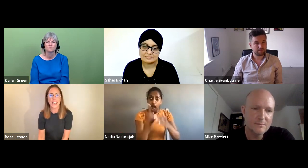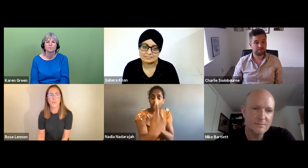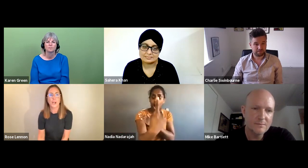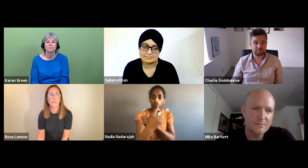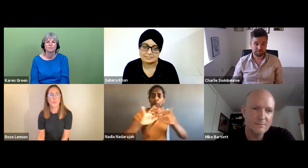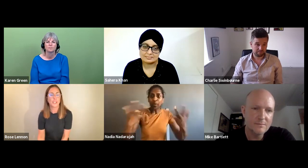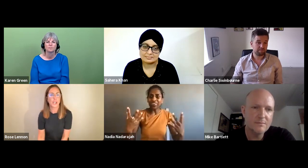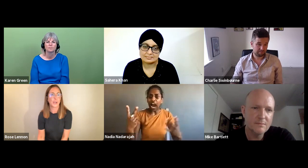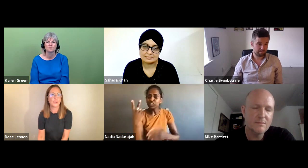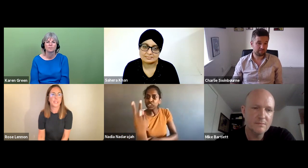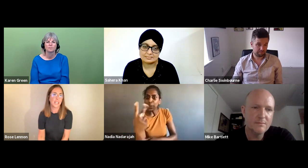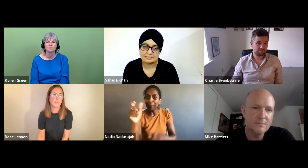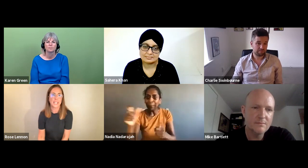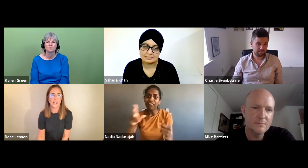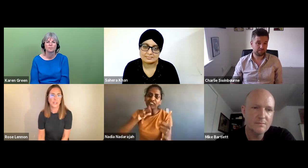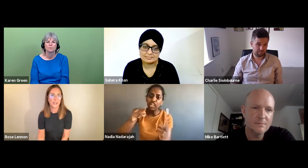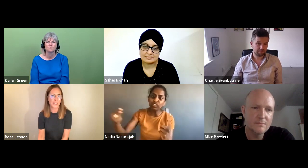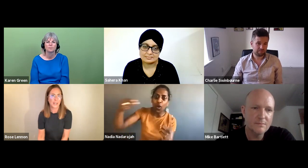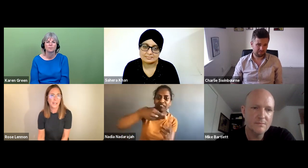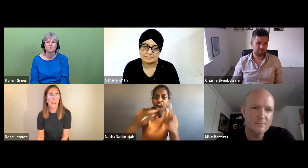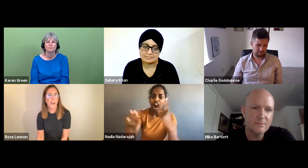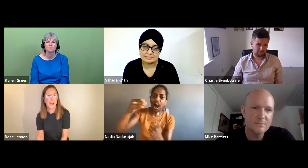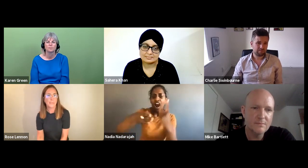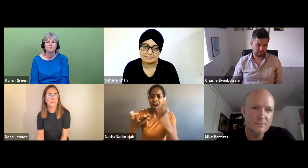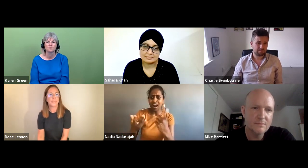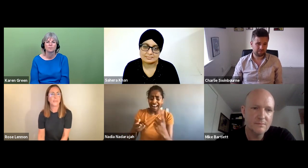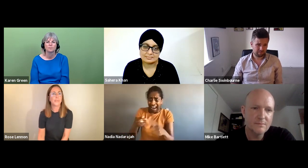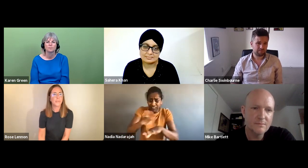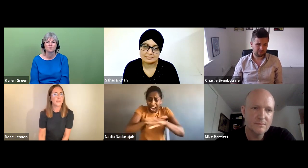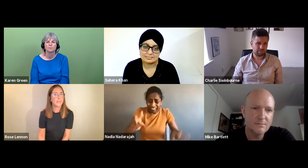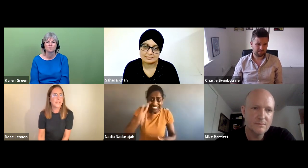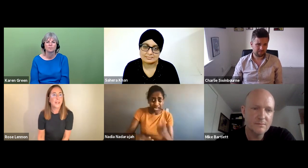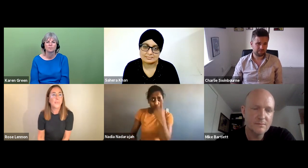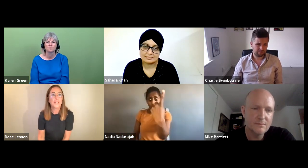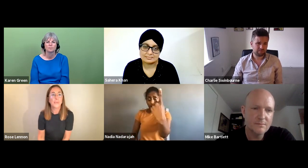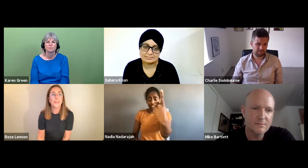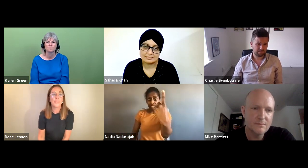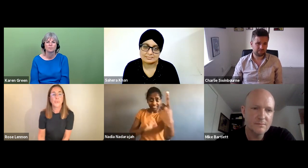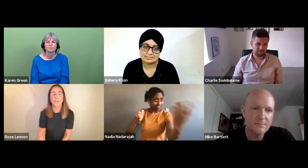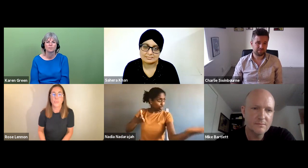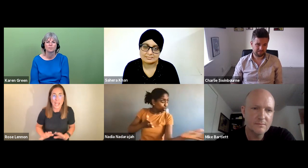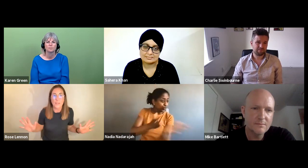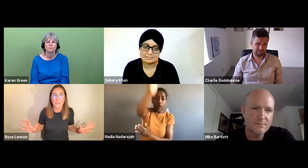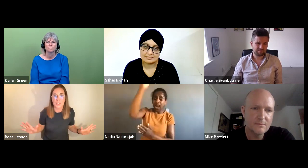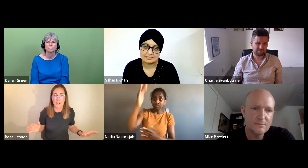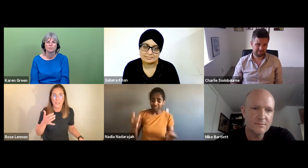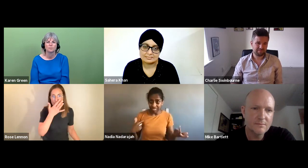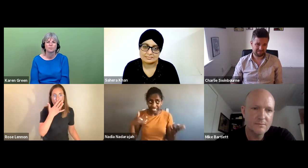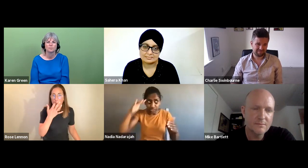that one-woman show, deaf BSL user, without voiceover. So just